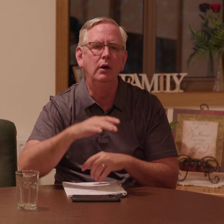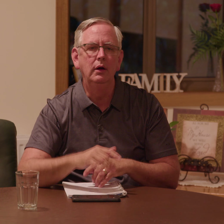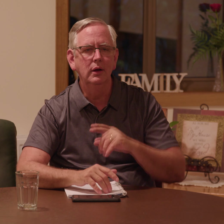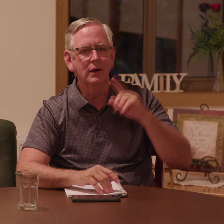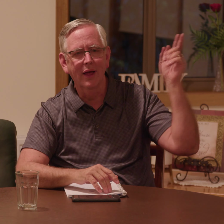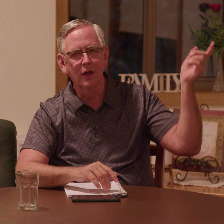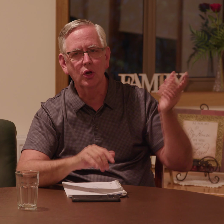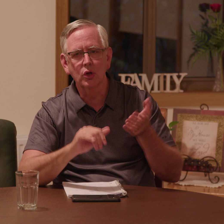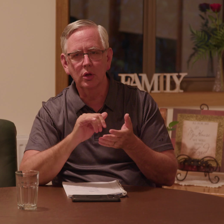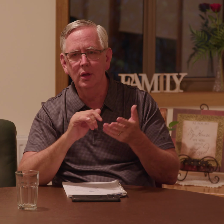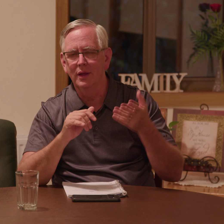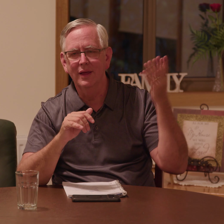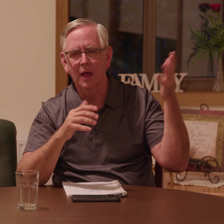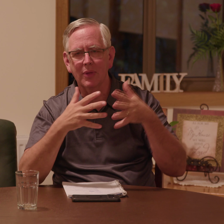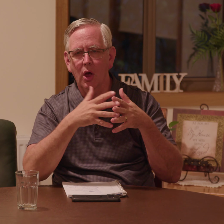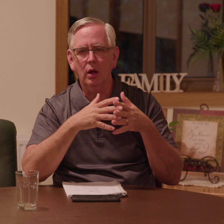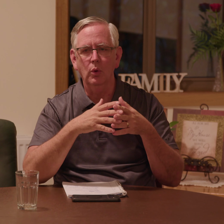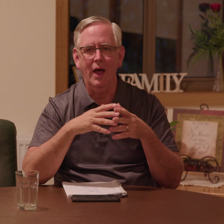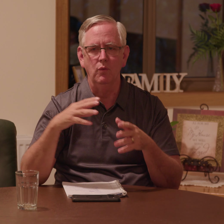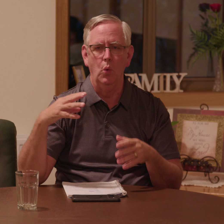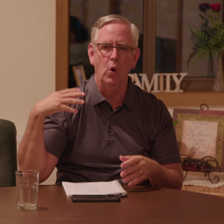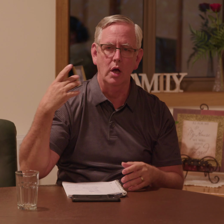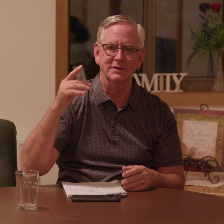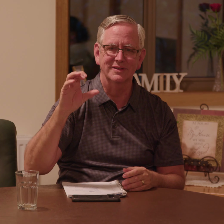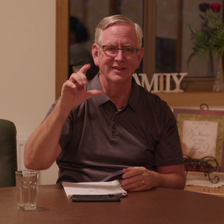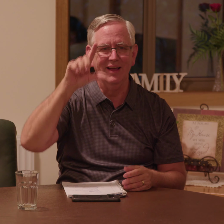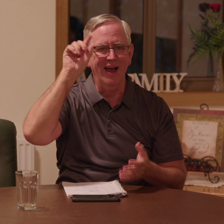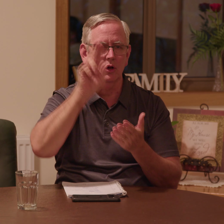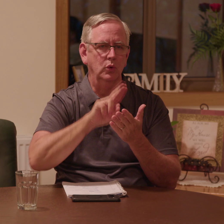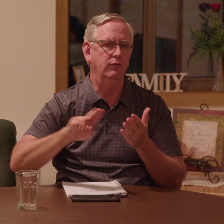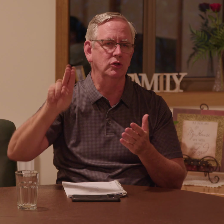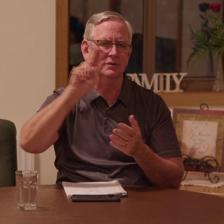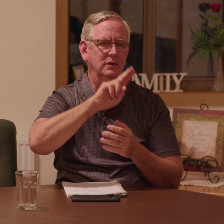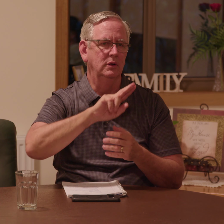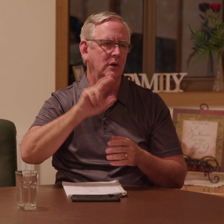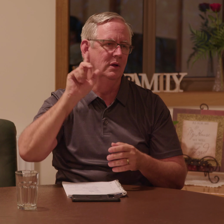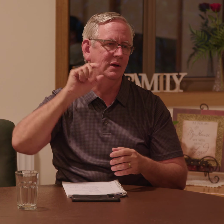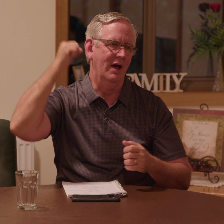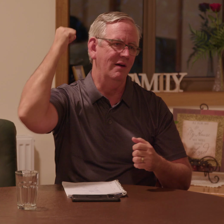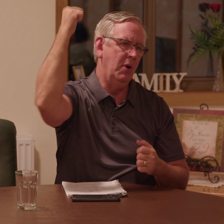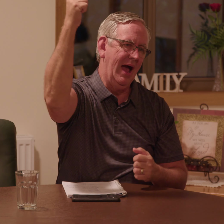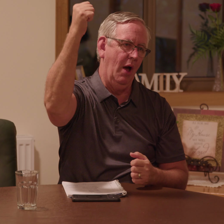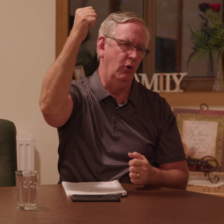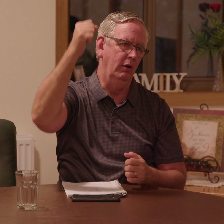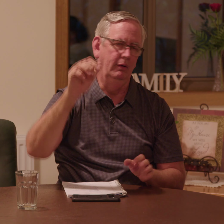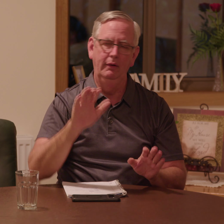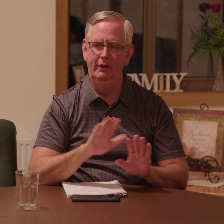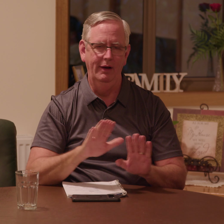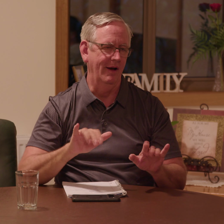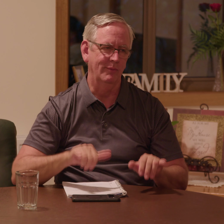all depends on the environment and the culture that they grew up in. In Washington, D.C., we have Gallaudet University. We have this